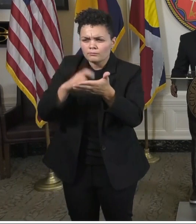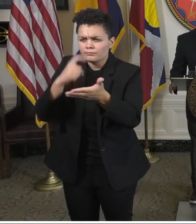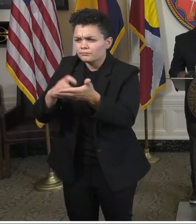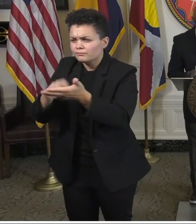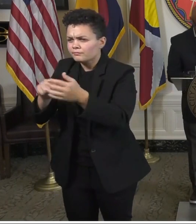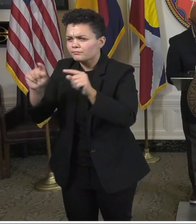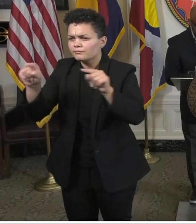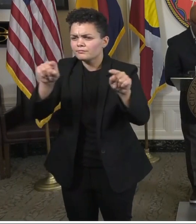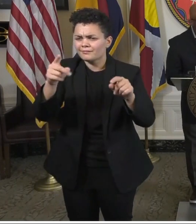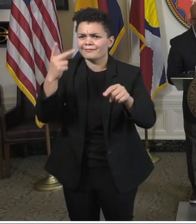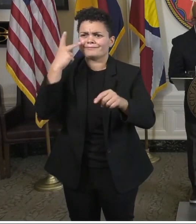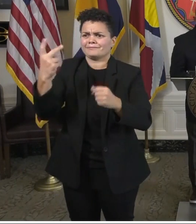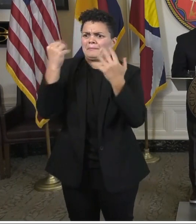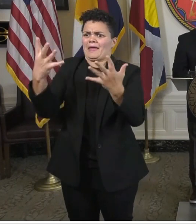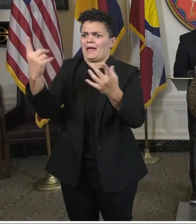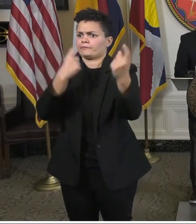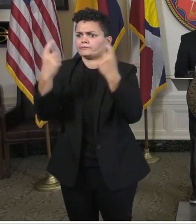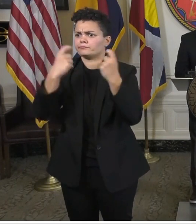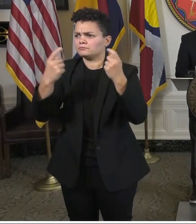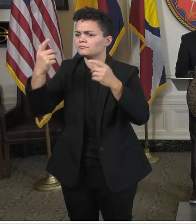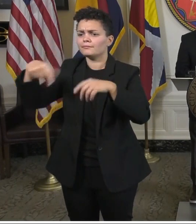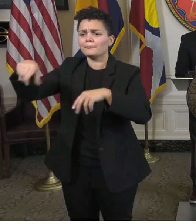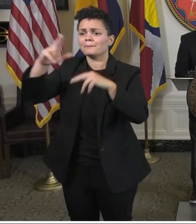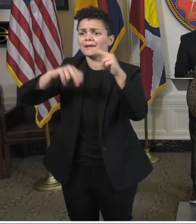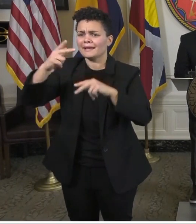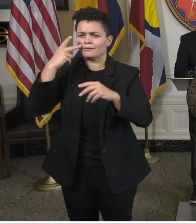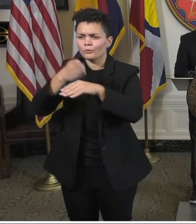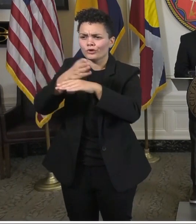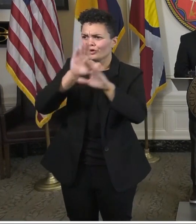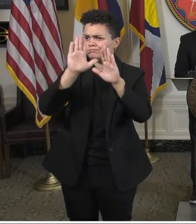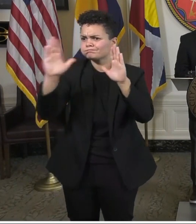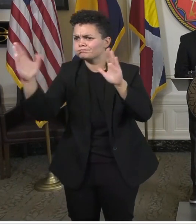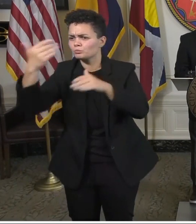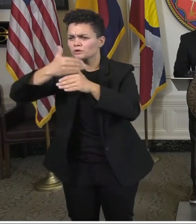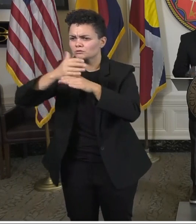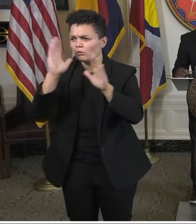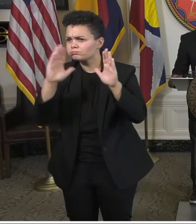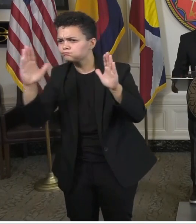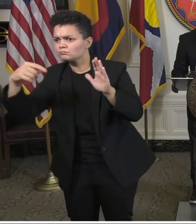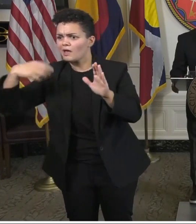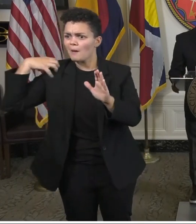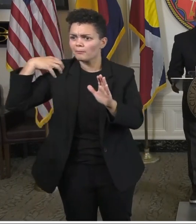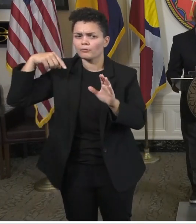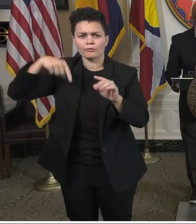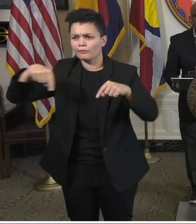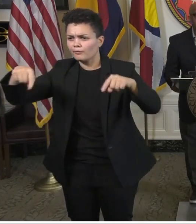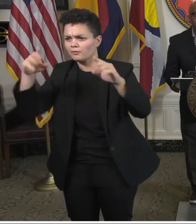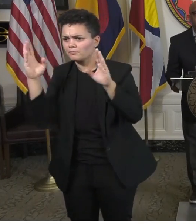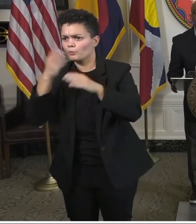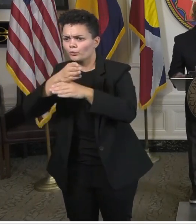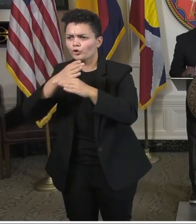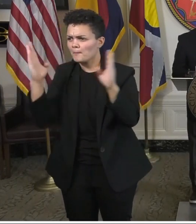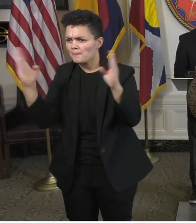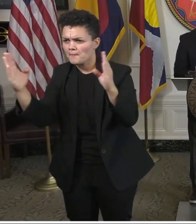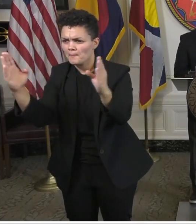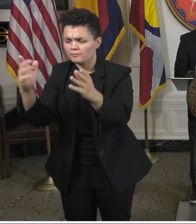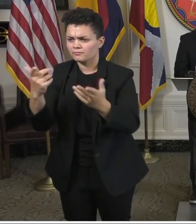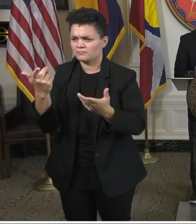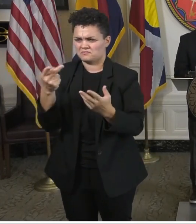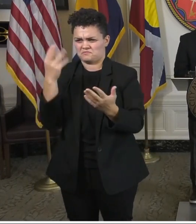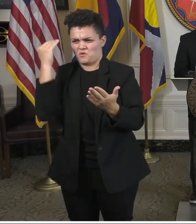Matt Nichols Building, the Civic Center Park, and the Capitol here, City Hall. I want to share with you that these buildings